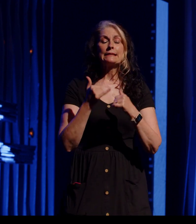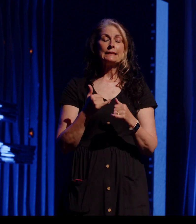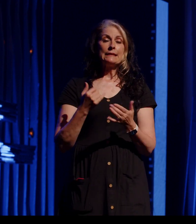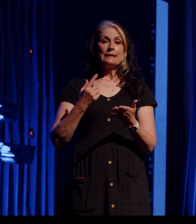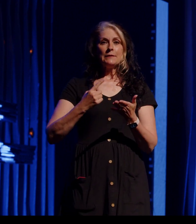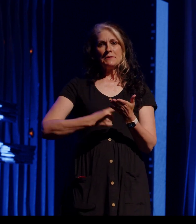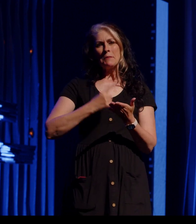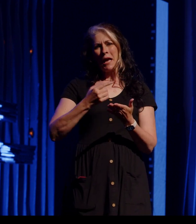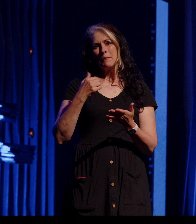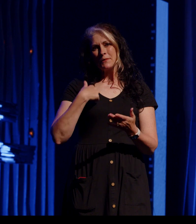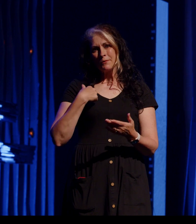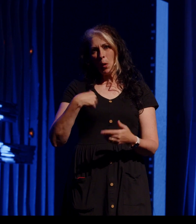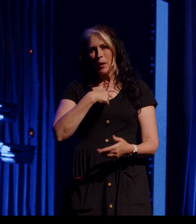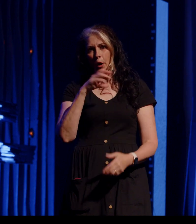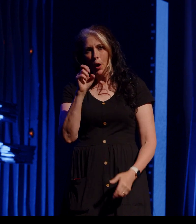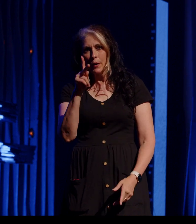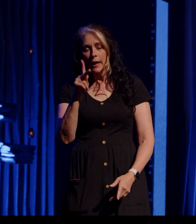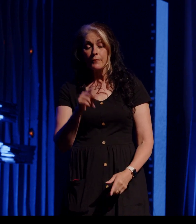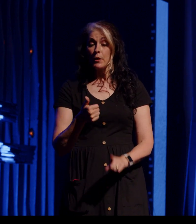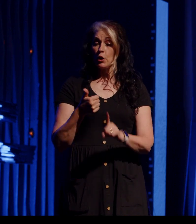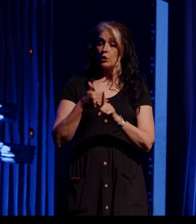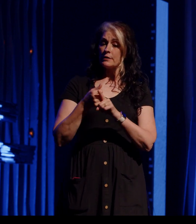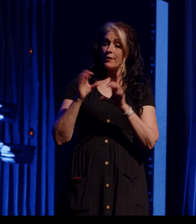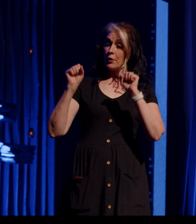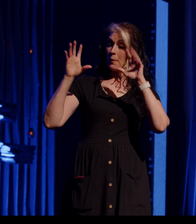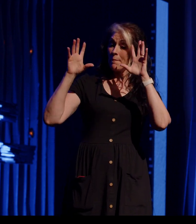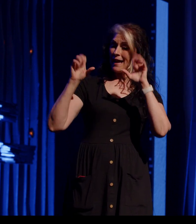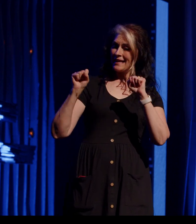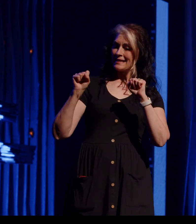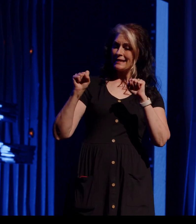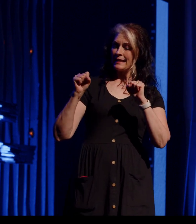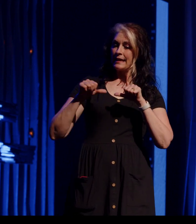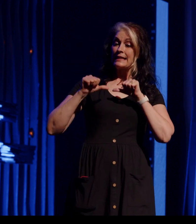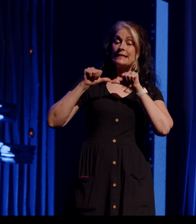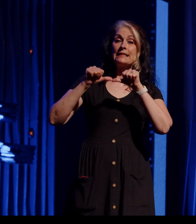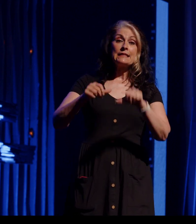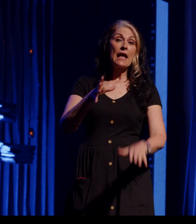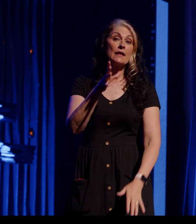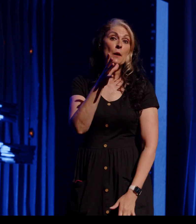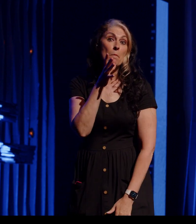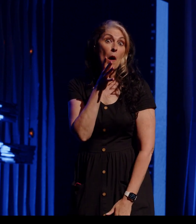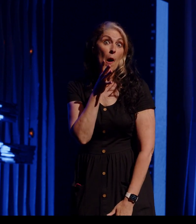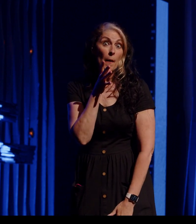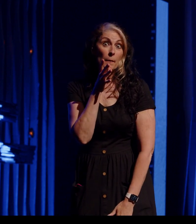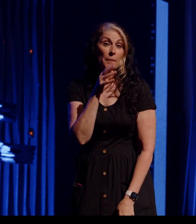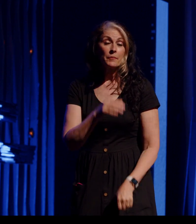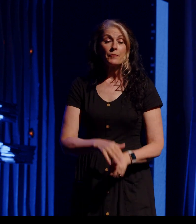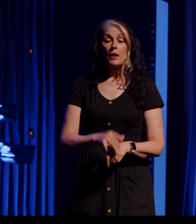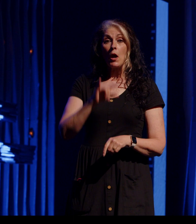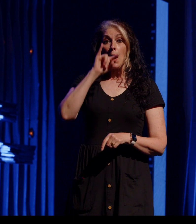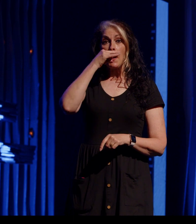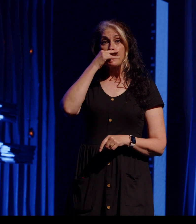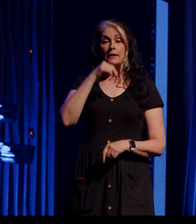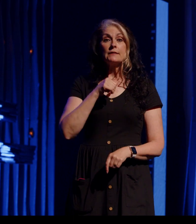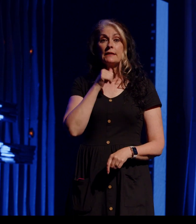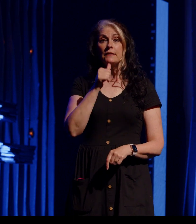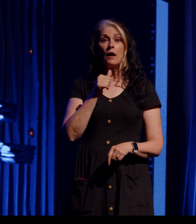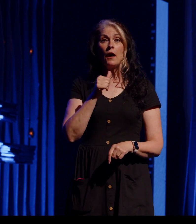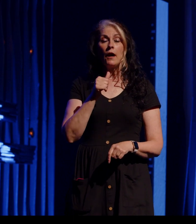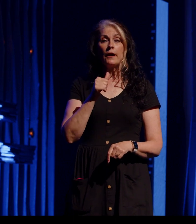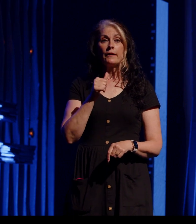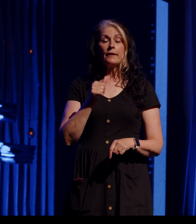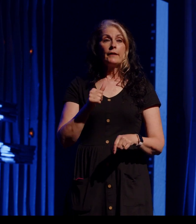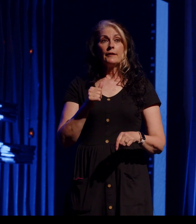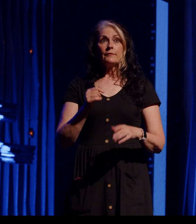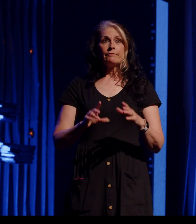think we've done okay. And one of them is that you are amazingly consistent as a mom. Our kids didn't get up 5 times to get a